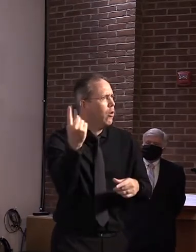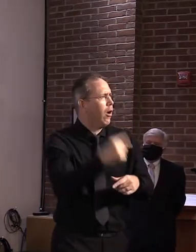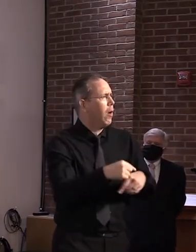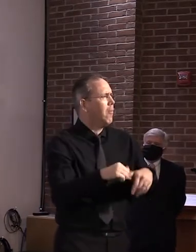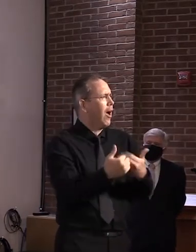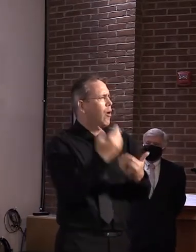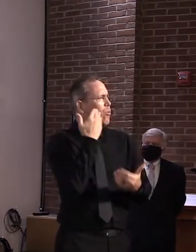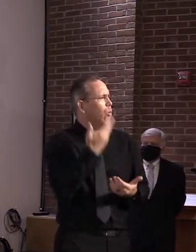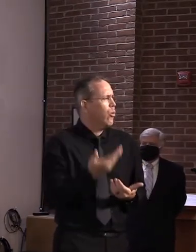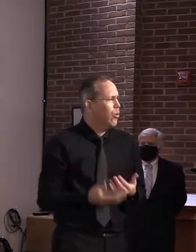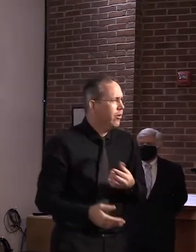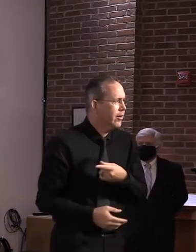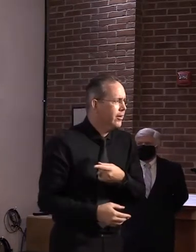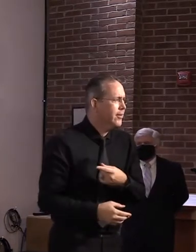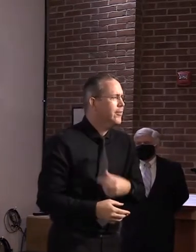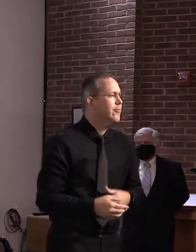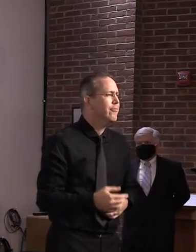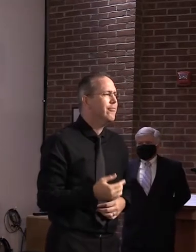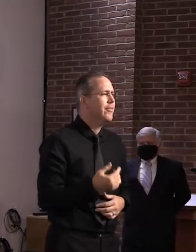Thank you.